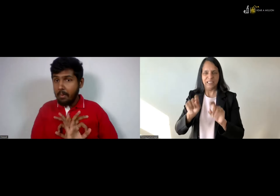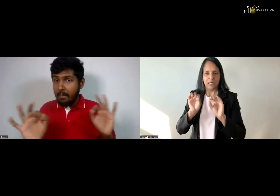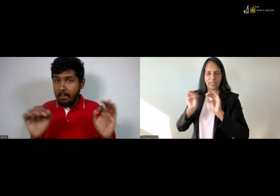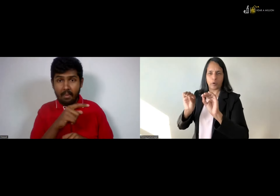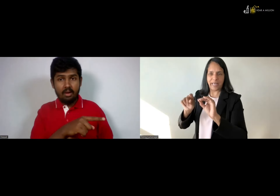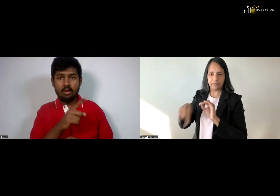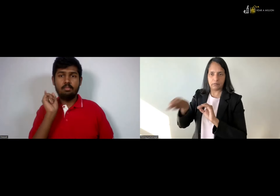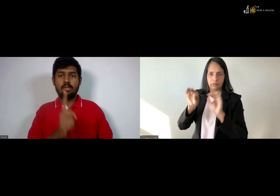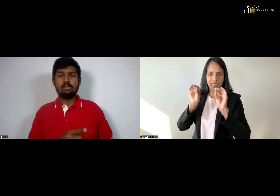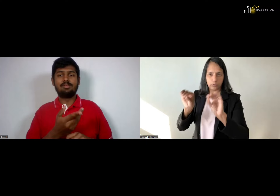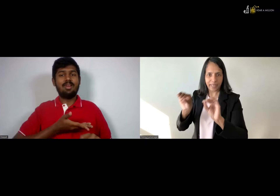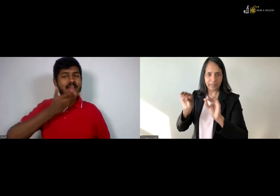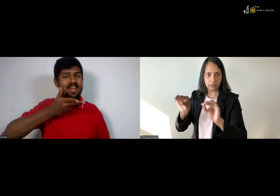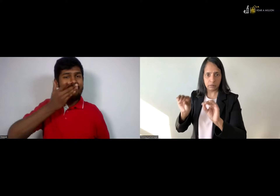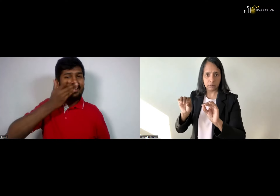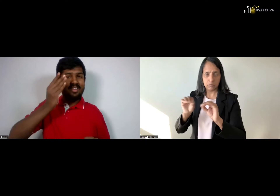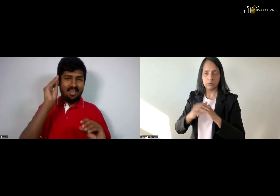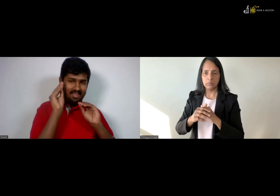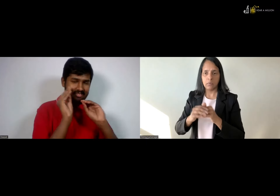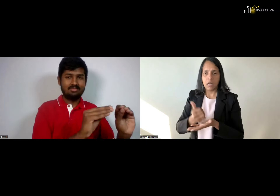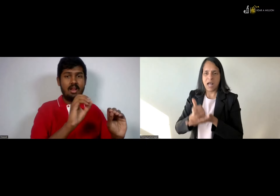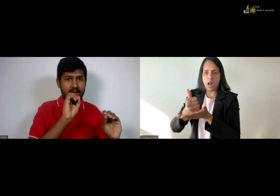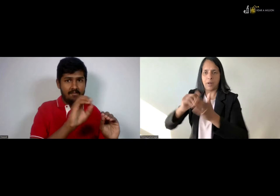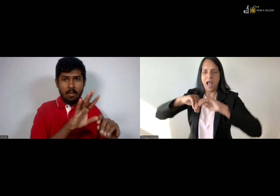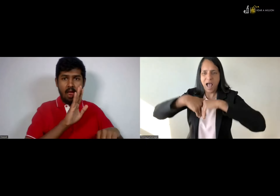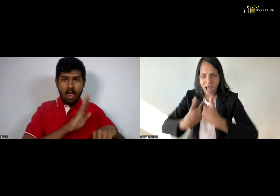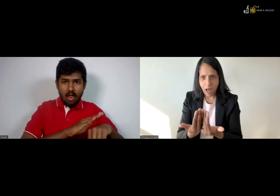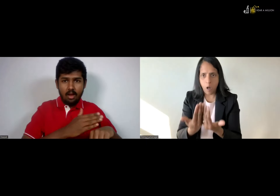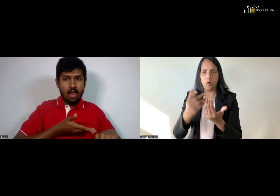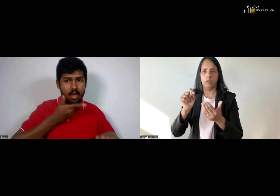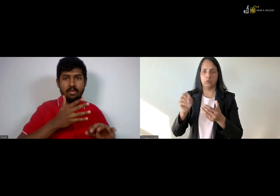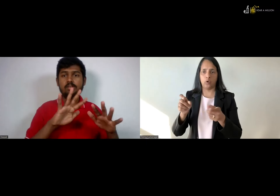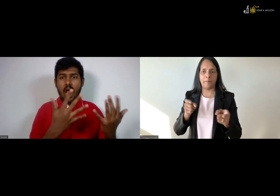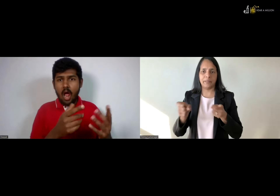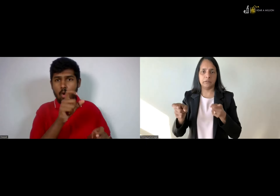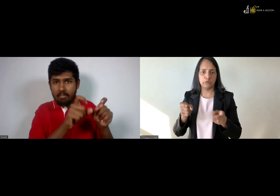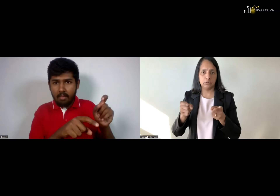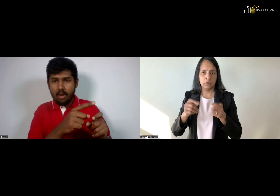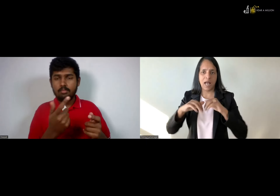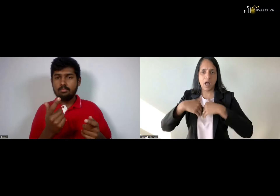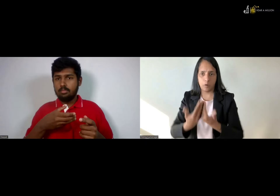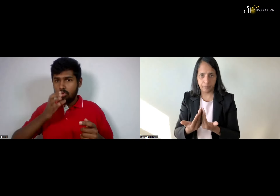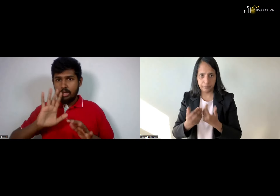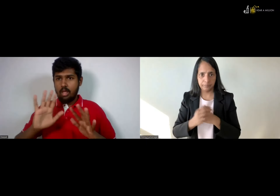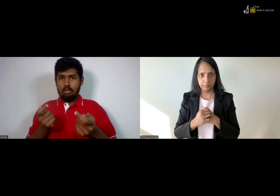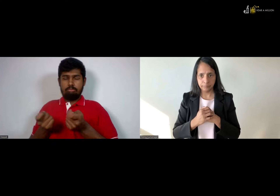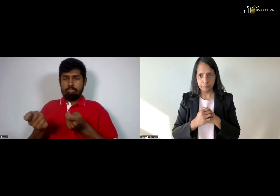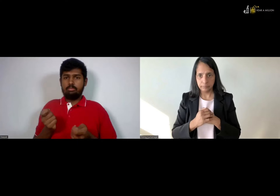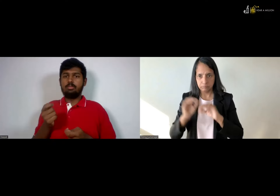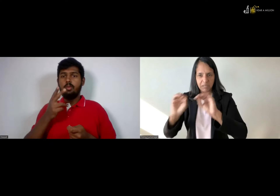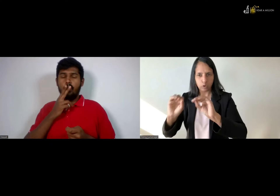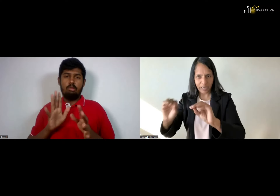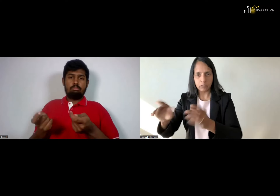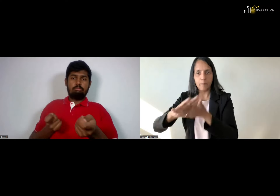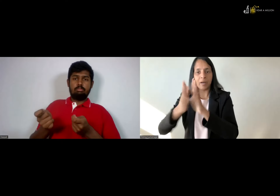and they're not doing any exercise, so that we need to advise them, we need to inform them that hey, you need to do the exercise, you